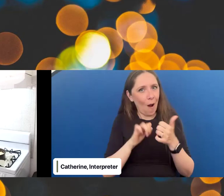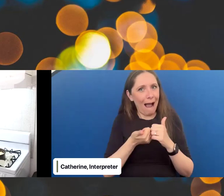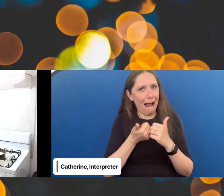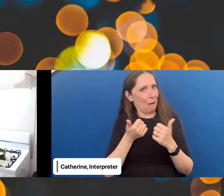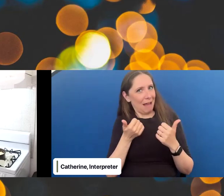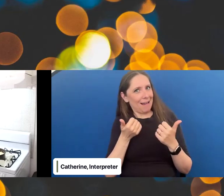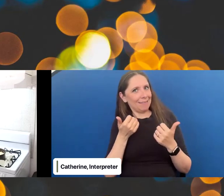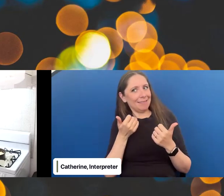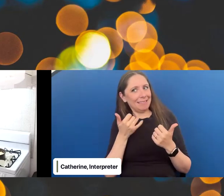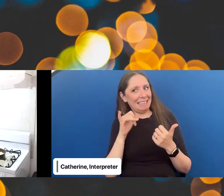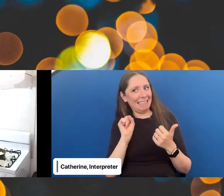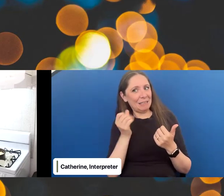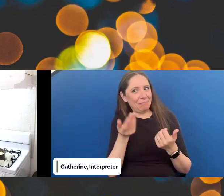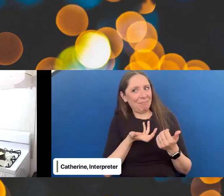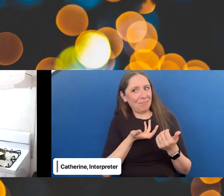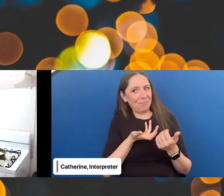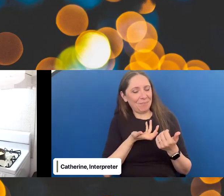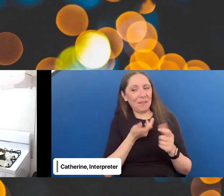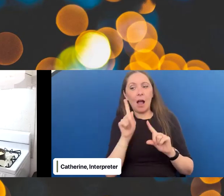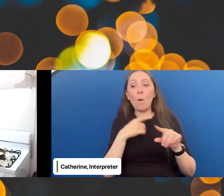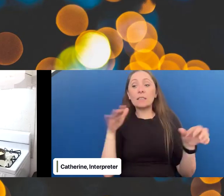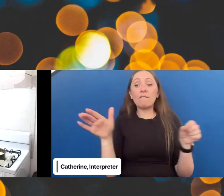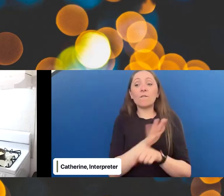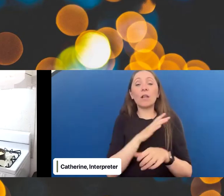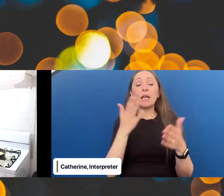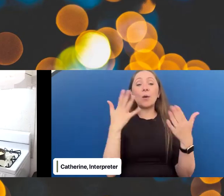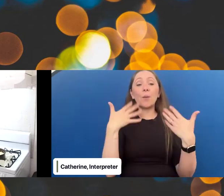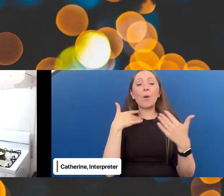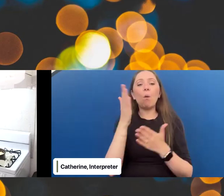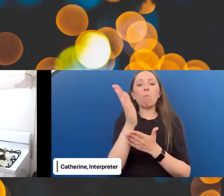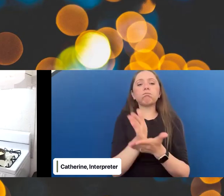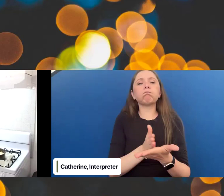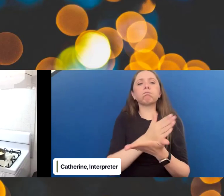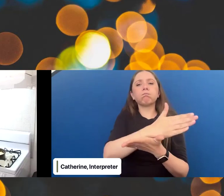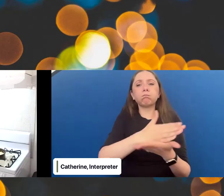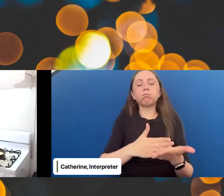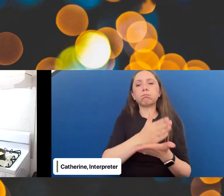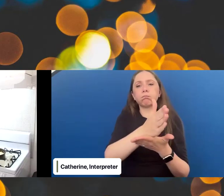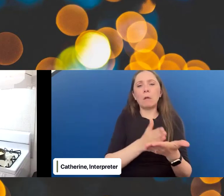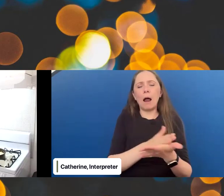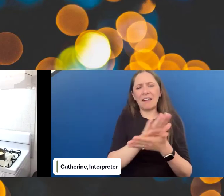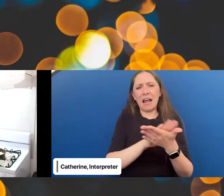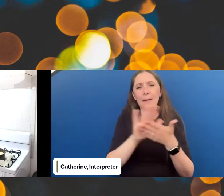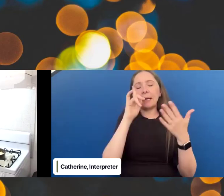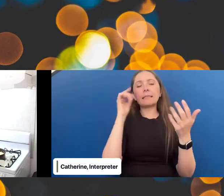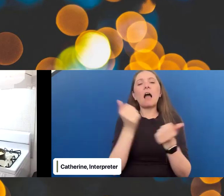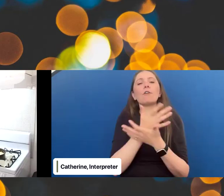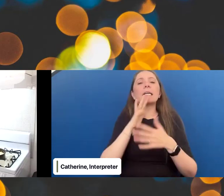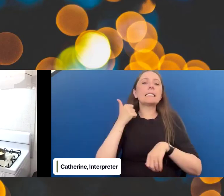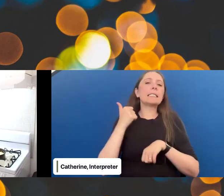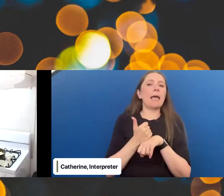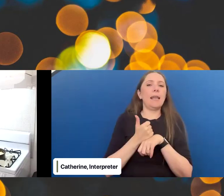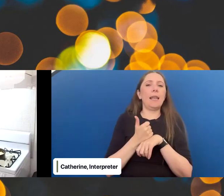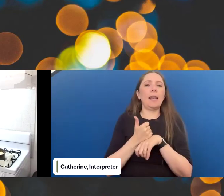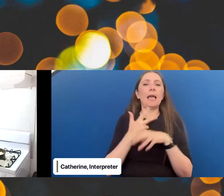out. And yeah, once it's fully cooled, it's going to cut nicely because the custard will be set, the peaches will be set. And it's a